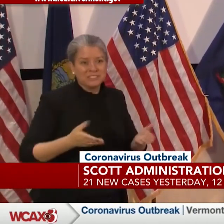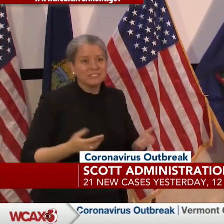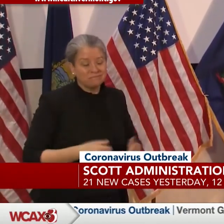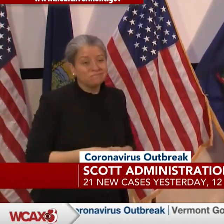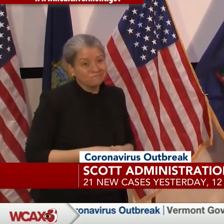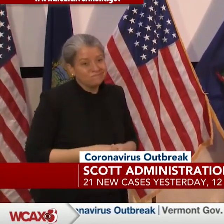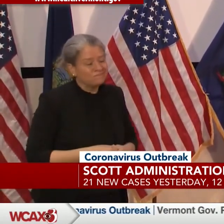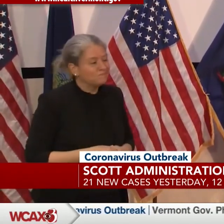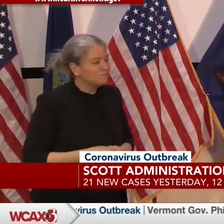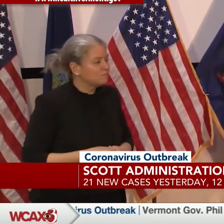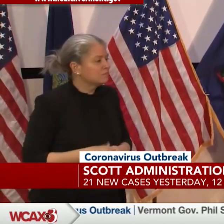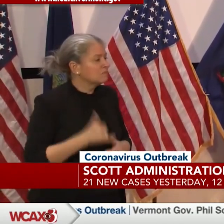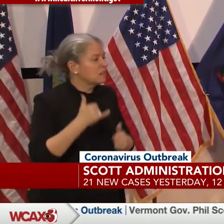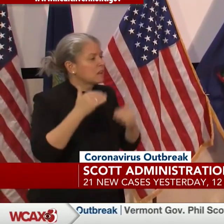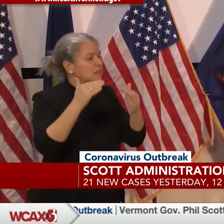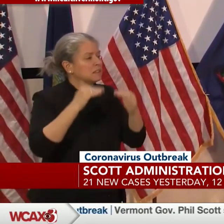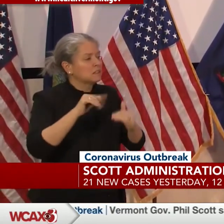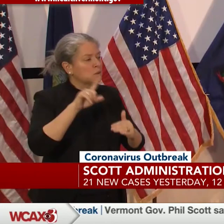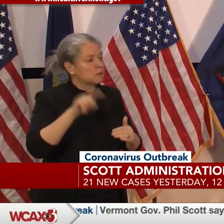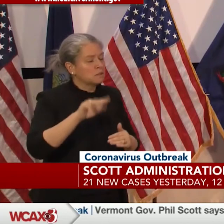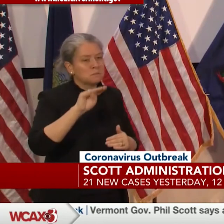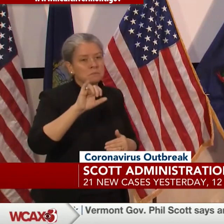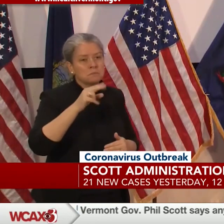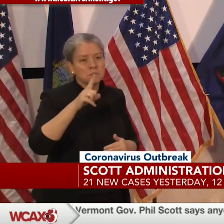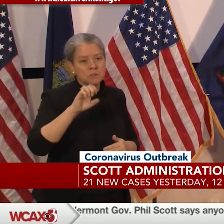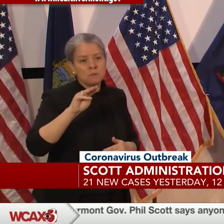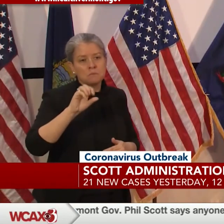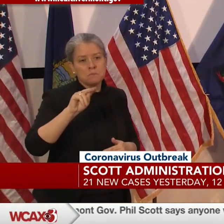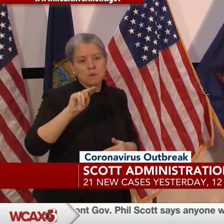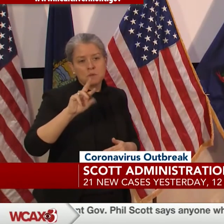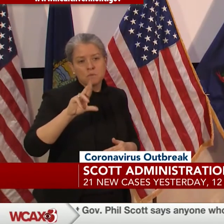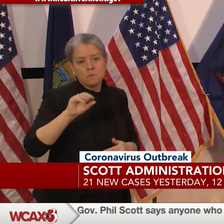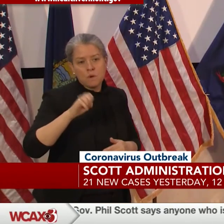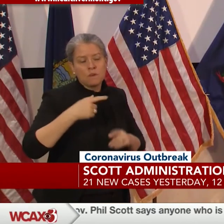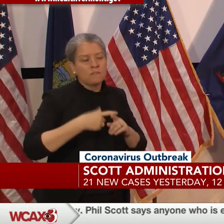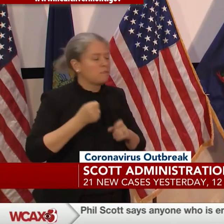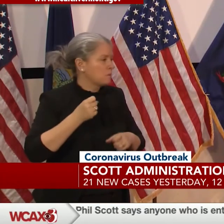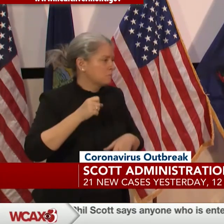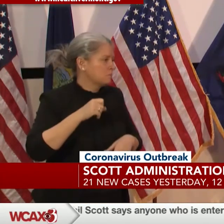Michelle Monroe, St. Albans Messenger, star six to unmute.